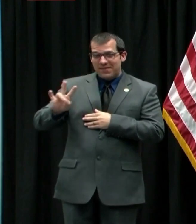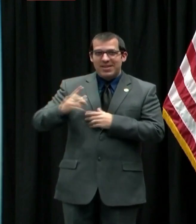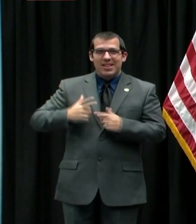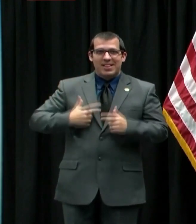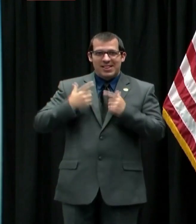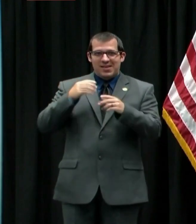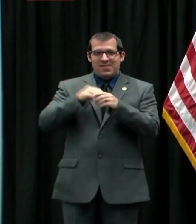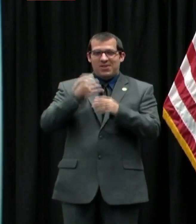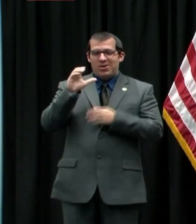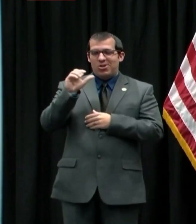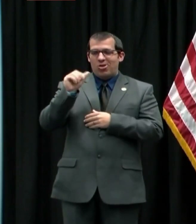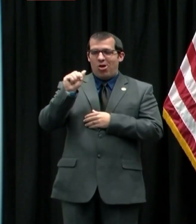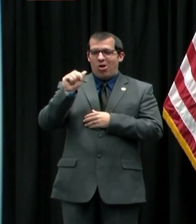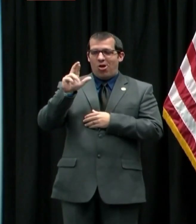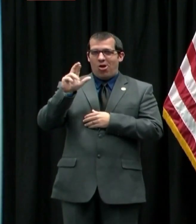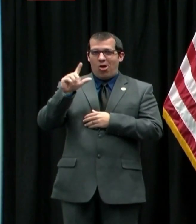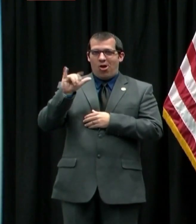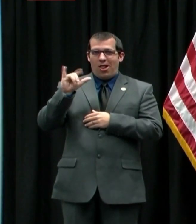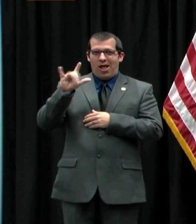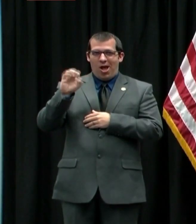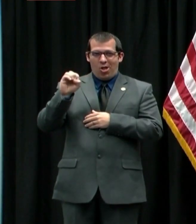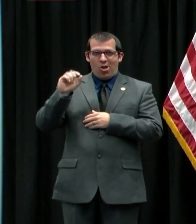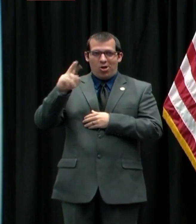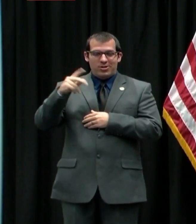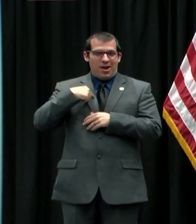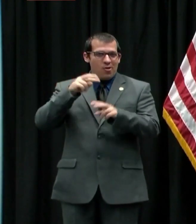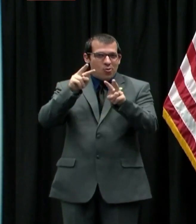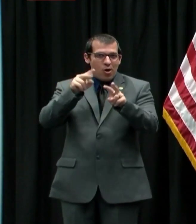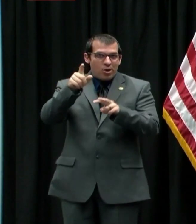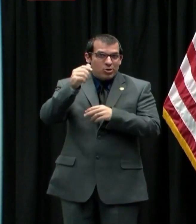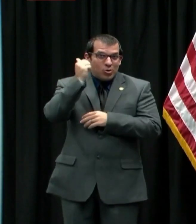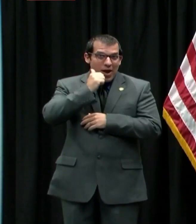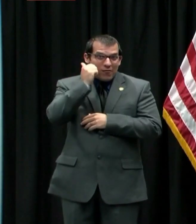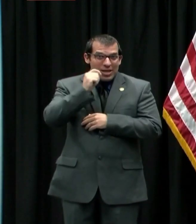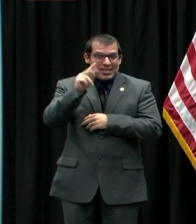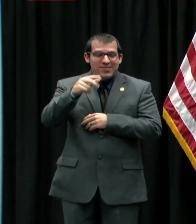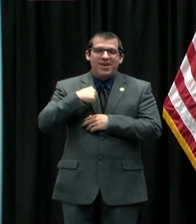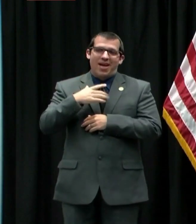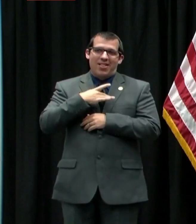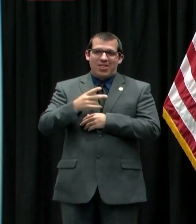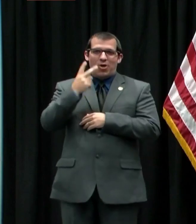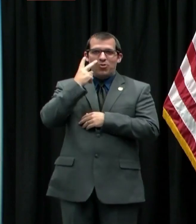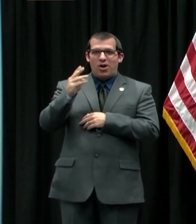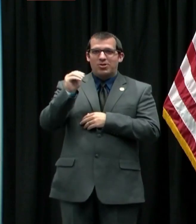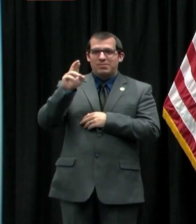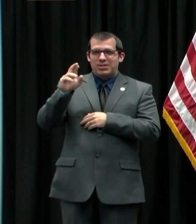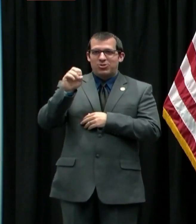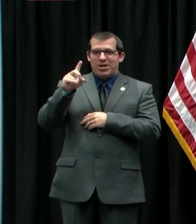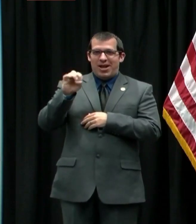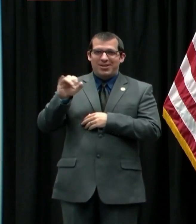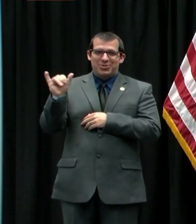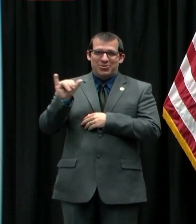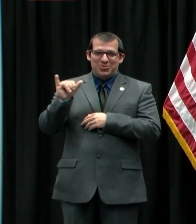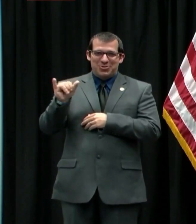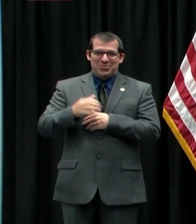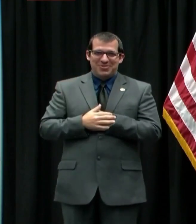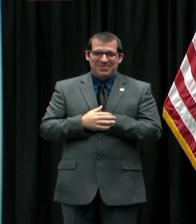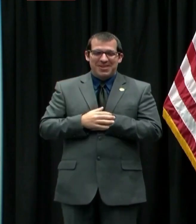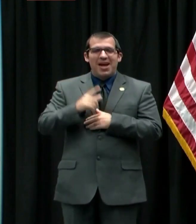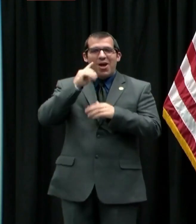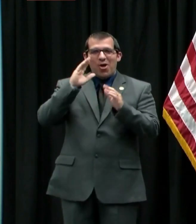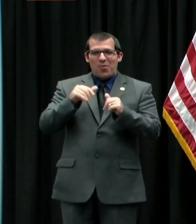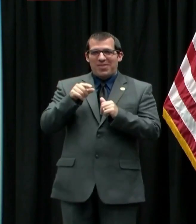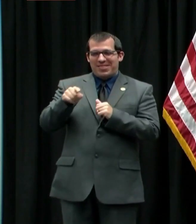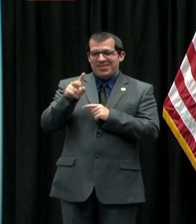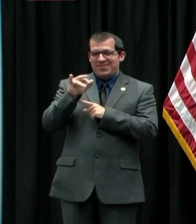in Carlisle, Arkansas. I watch you every day on TV. I like watching Mr. Eddie too. I